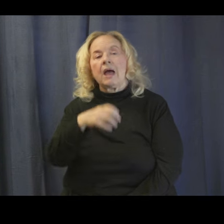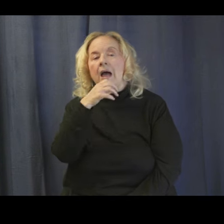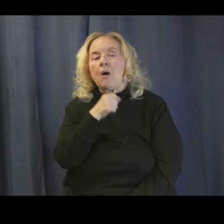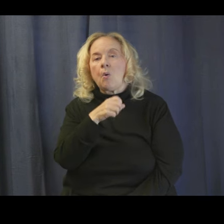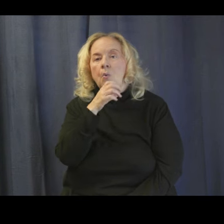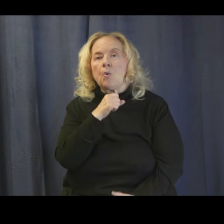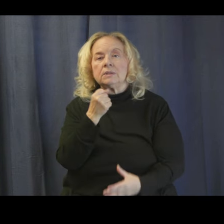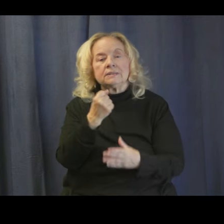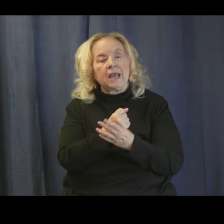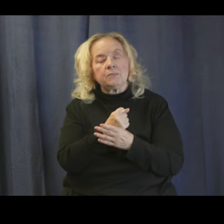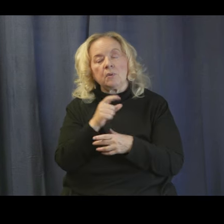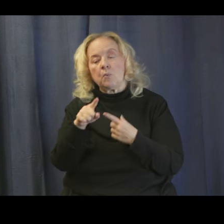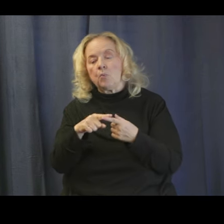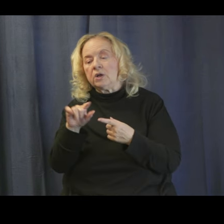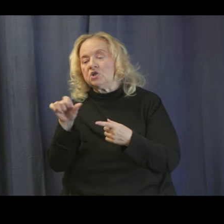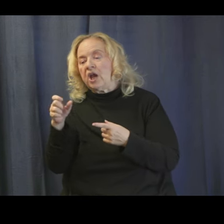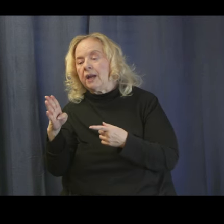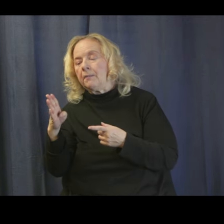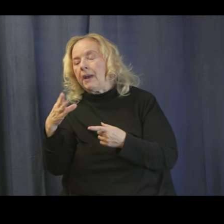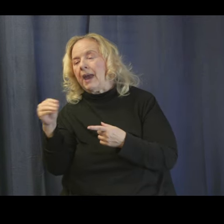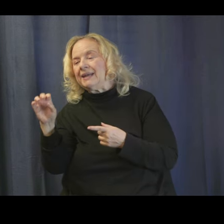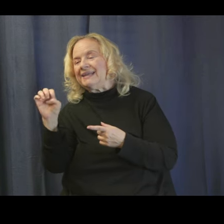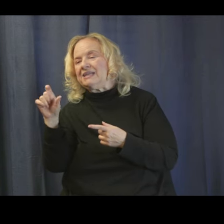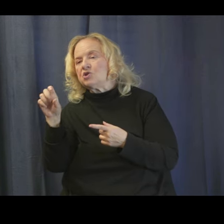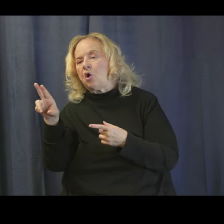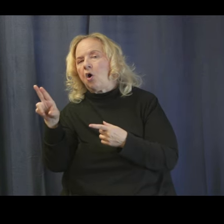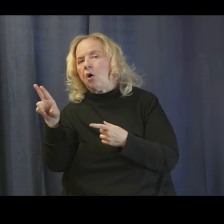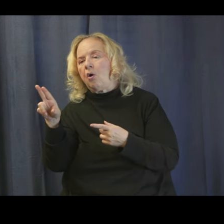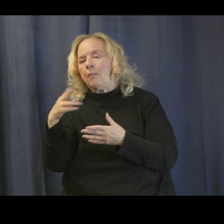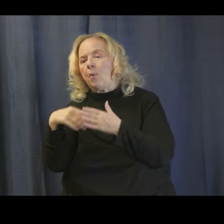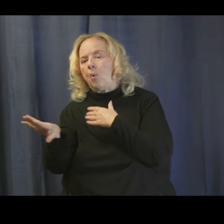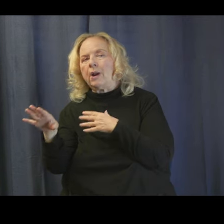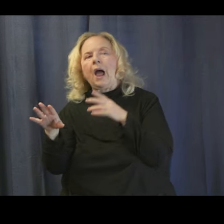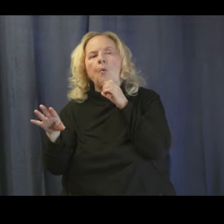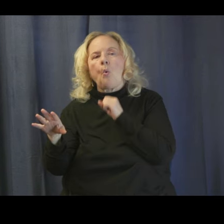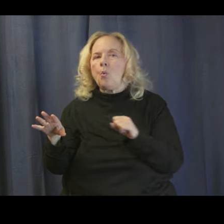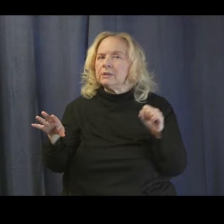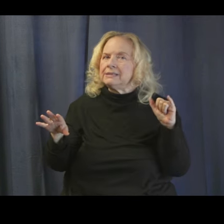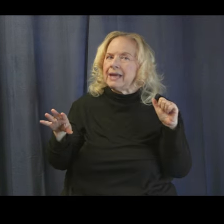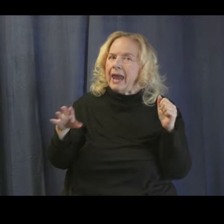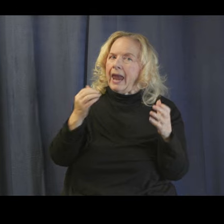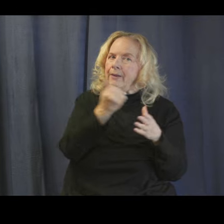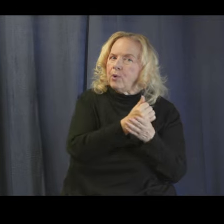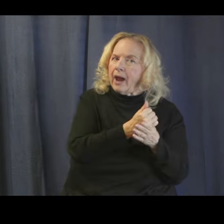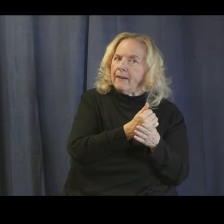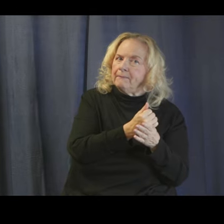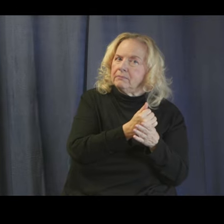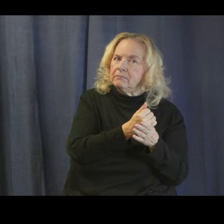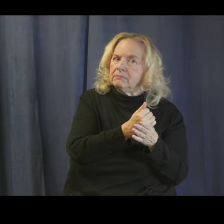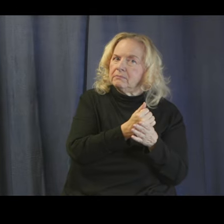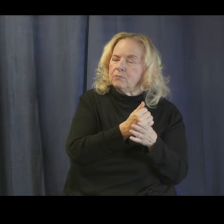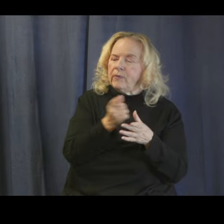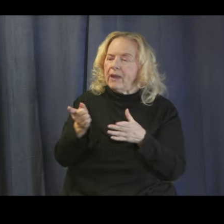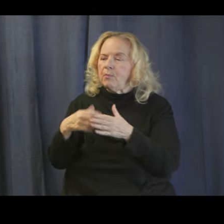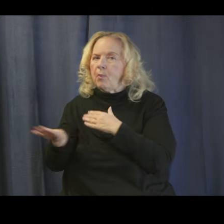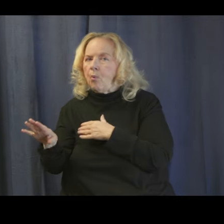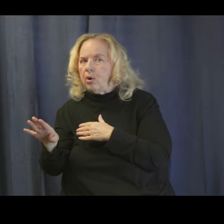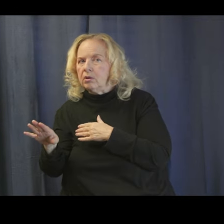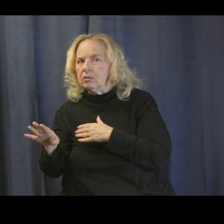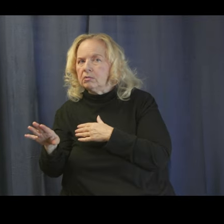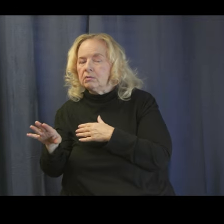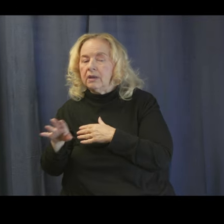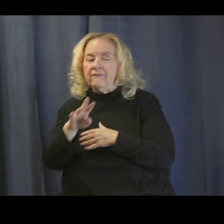how old is Abraham when Jacob and Esau are born? Okay,